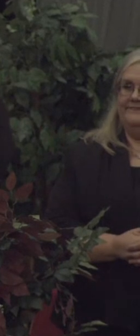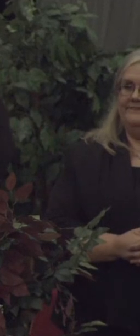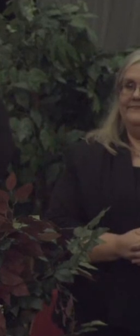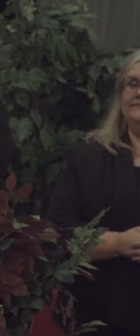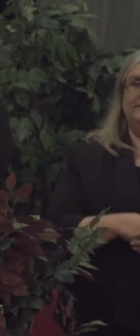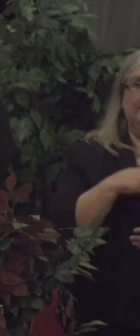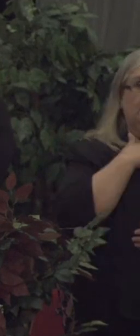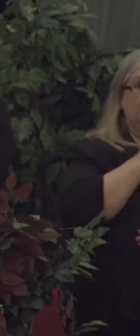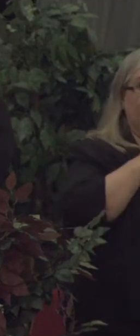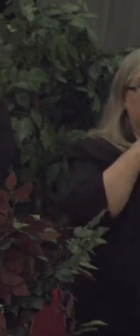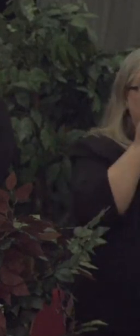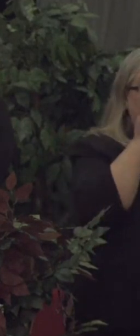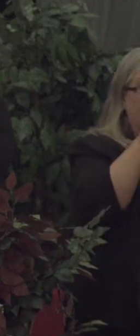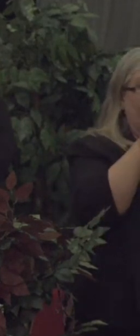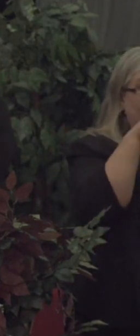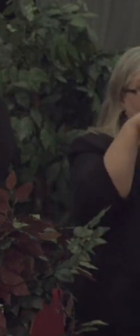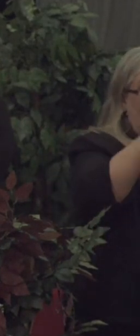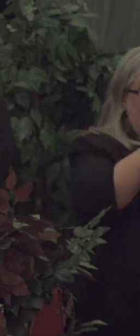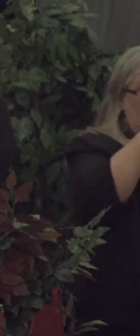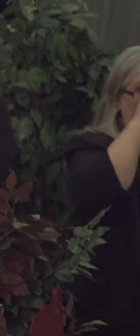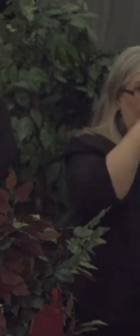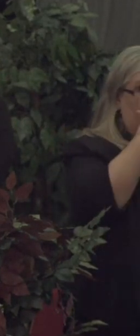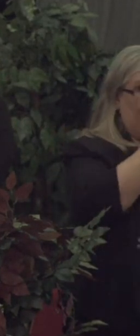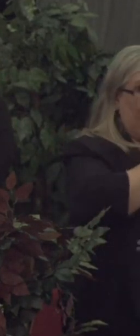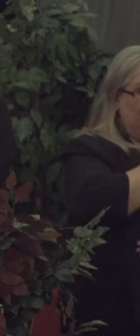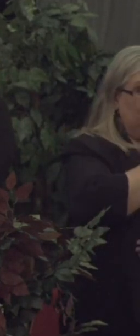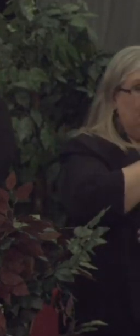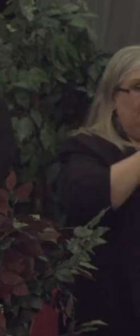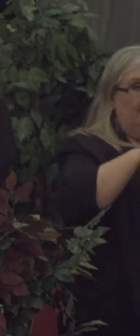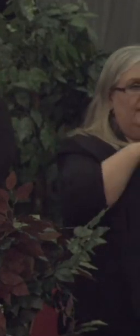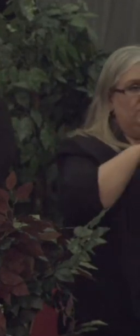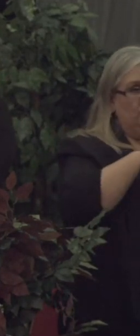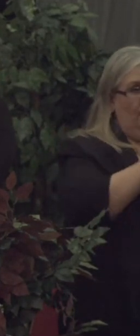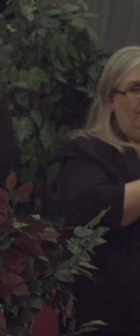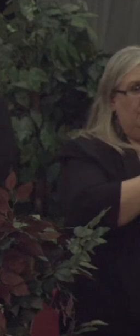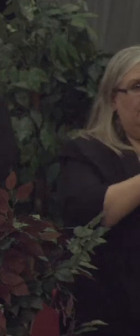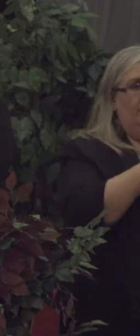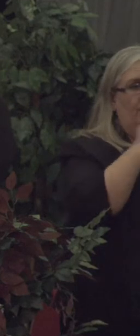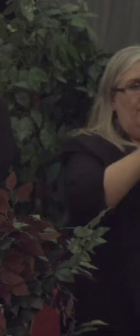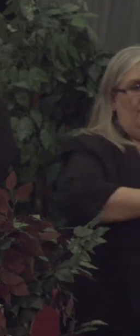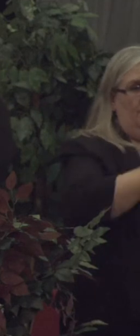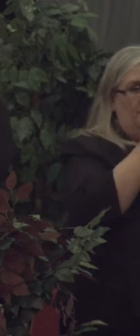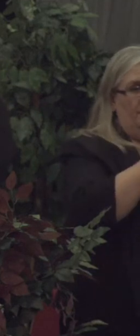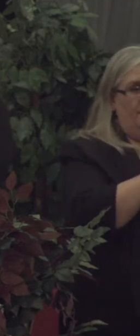Please remain standing for the pledge, the national anthem, and the alma mater.